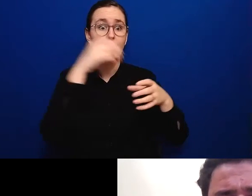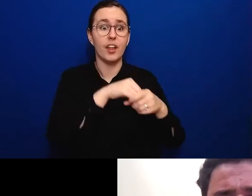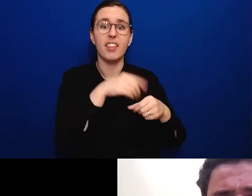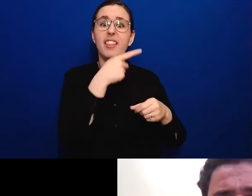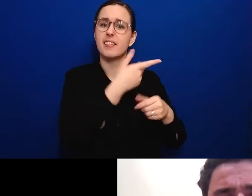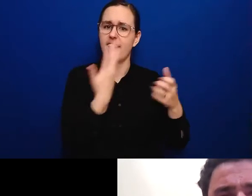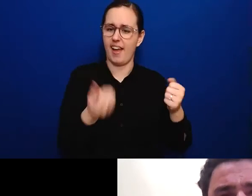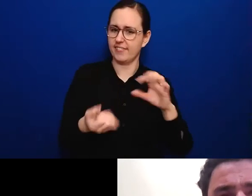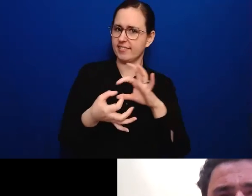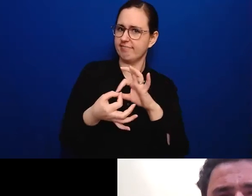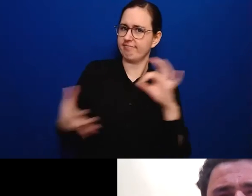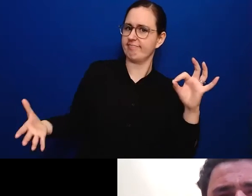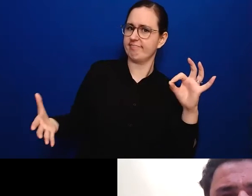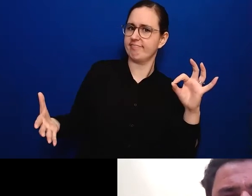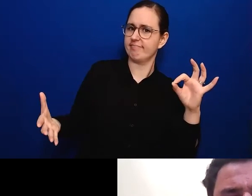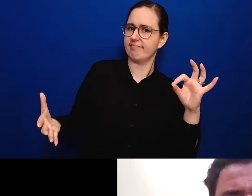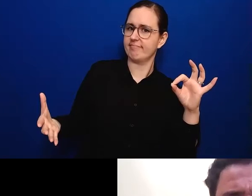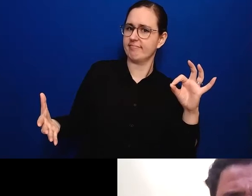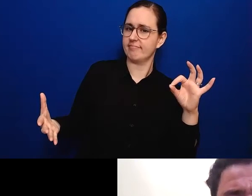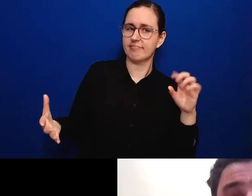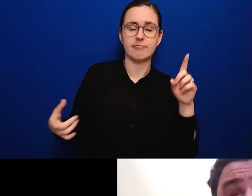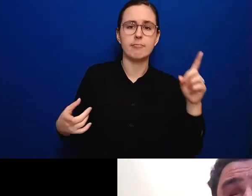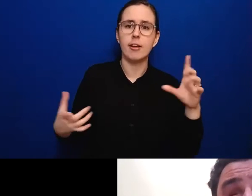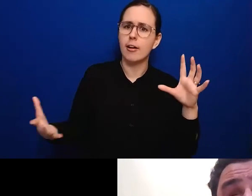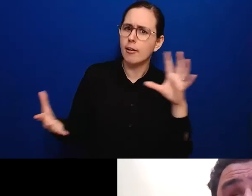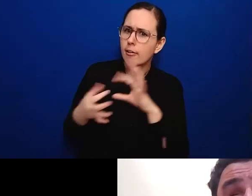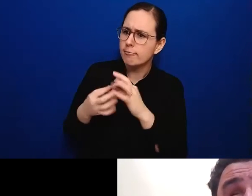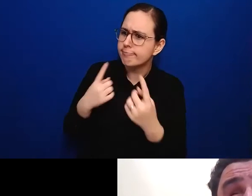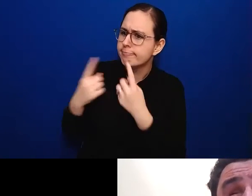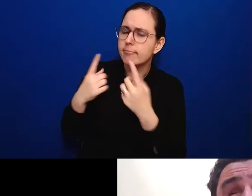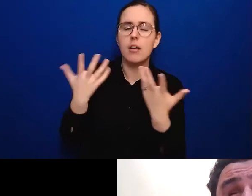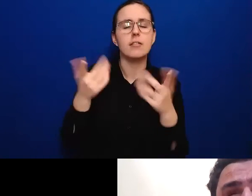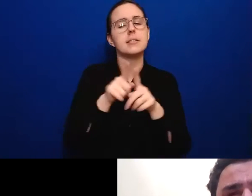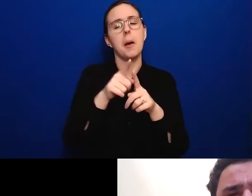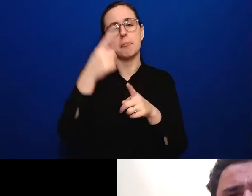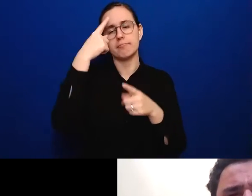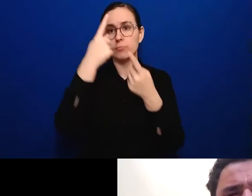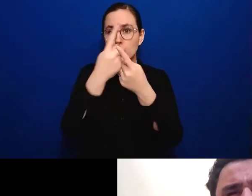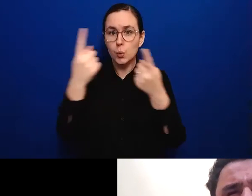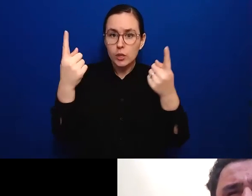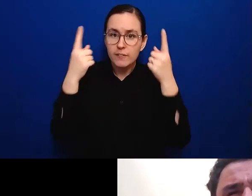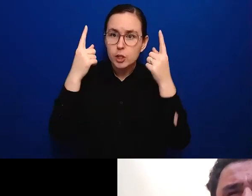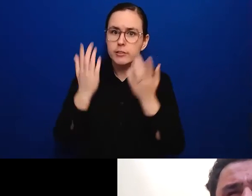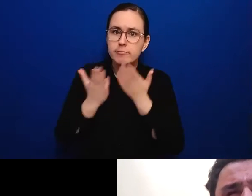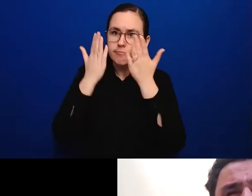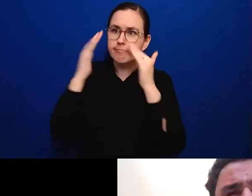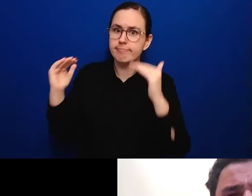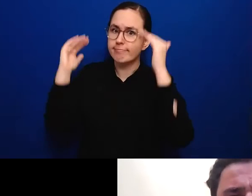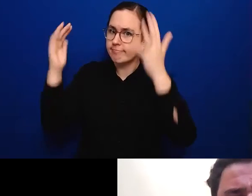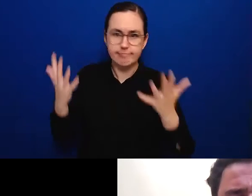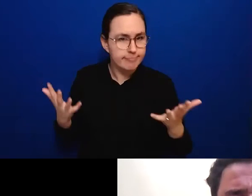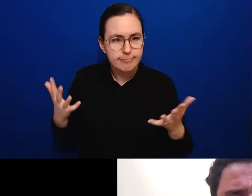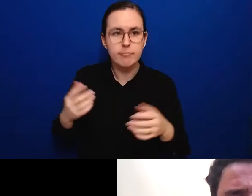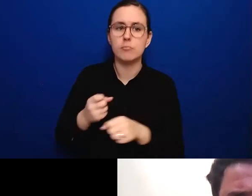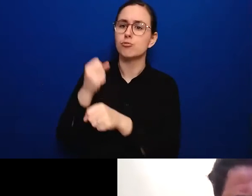of education and employment agencies. Therefore, planning for inclusive education and planning for the inclusive employment is